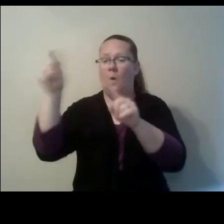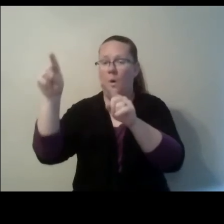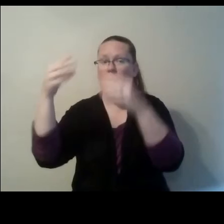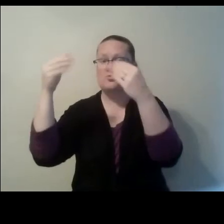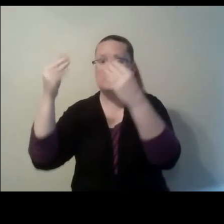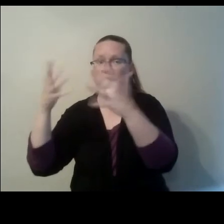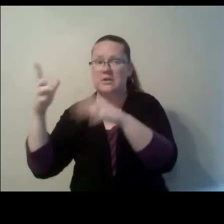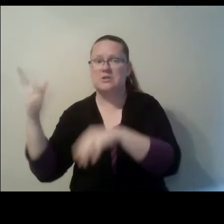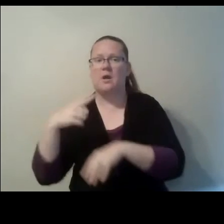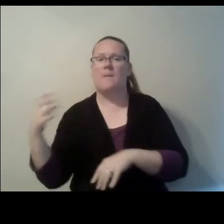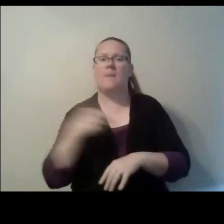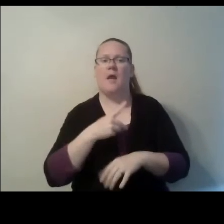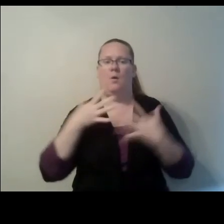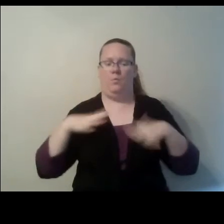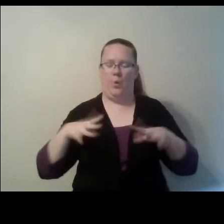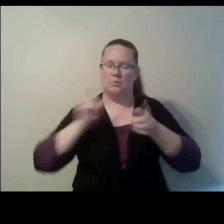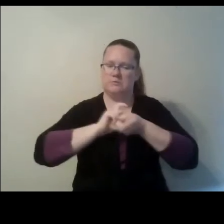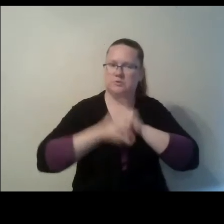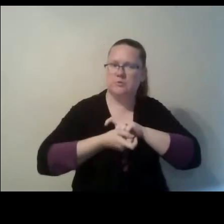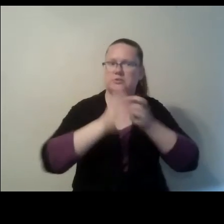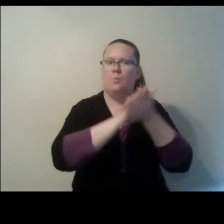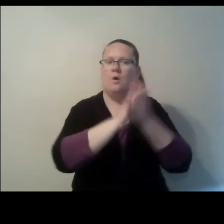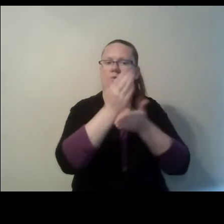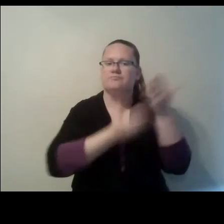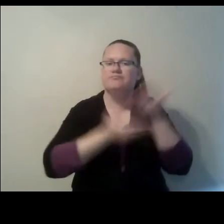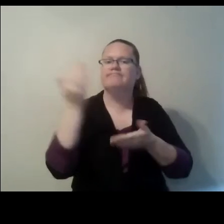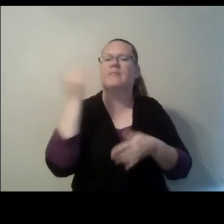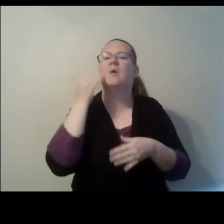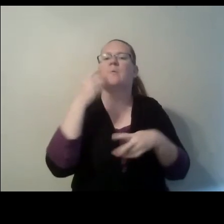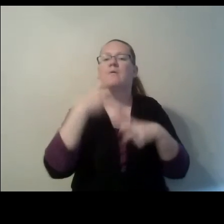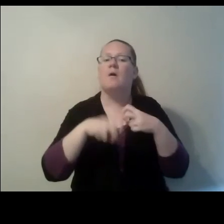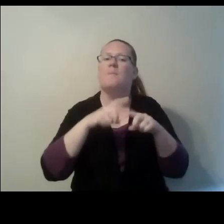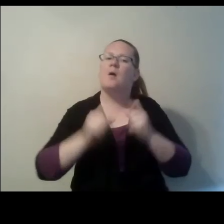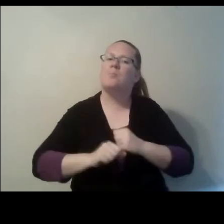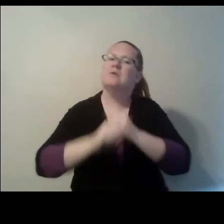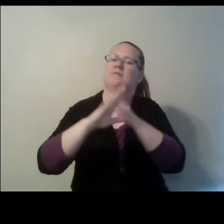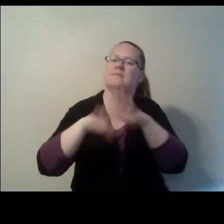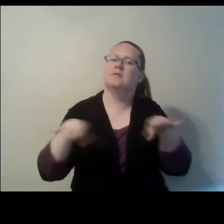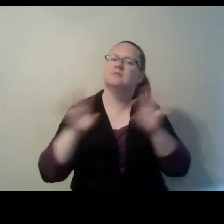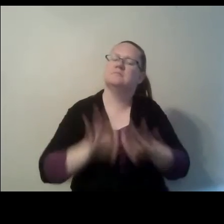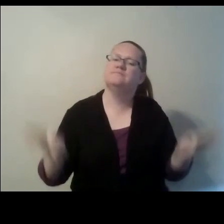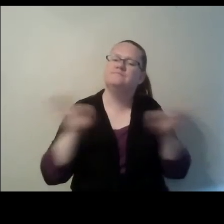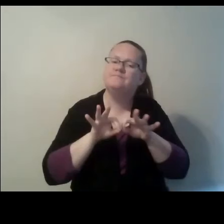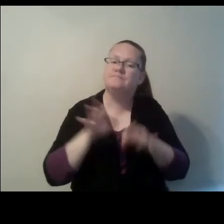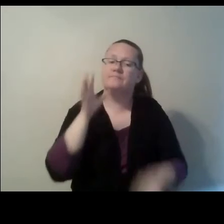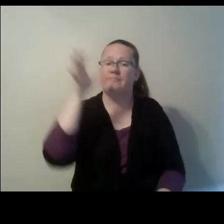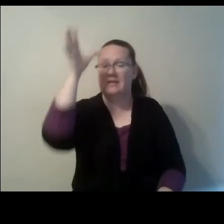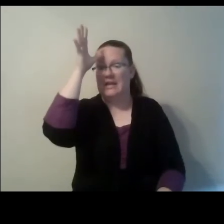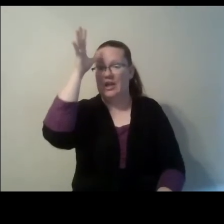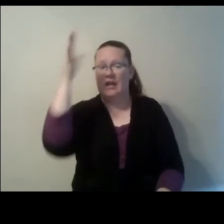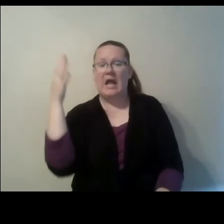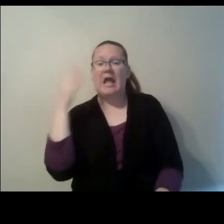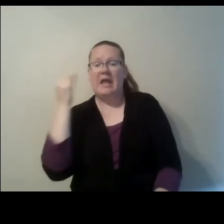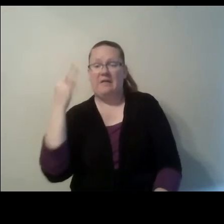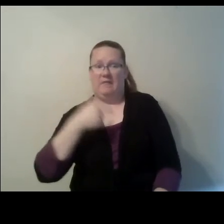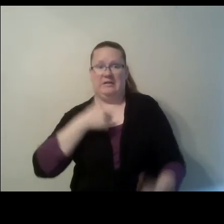that's hard, but these are all things to protect our kids. And again, being a parent, it's one thing for me to get it, but it's definitely